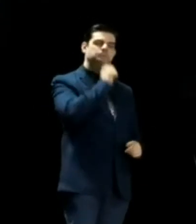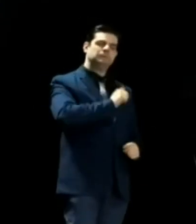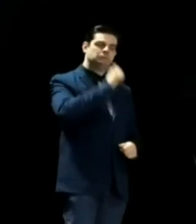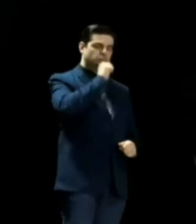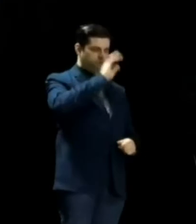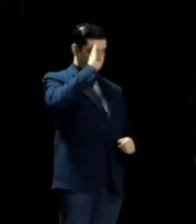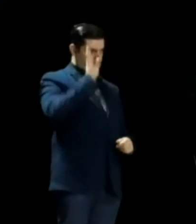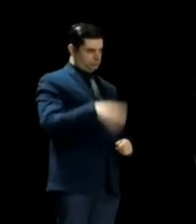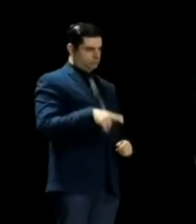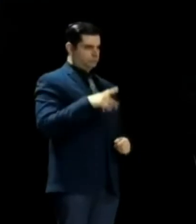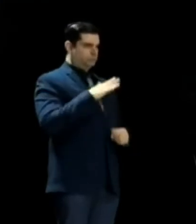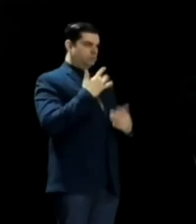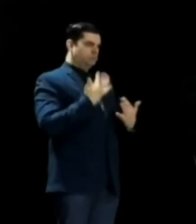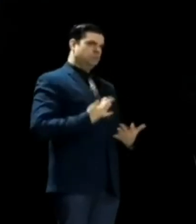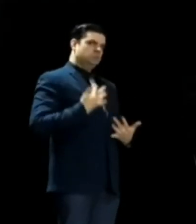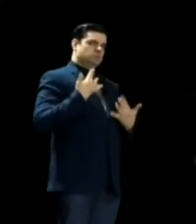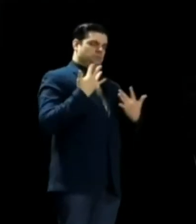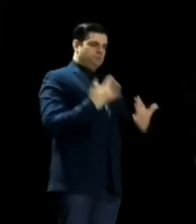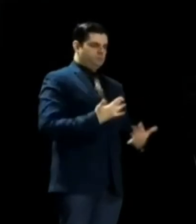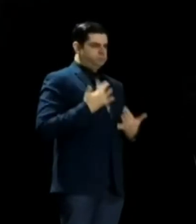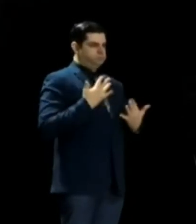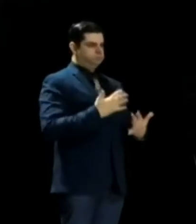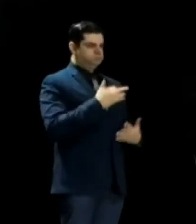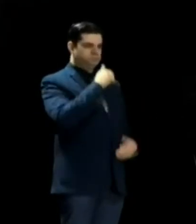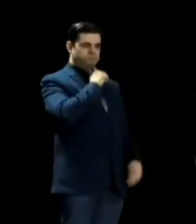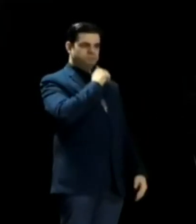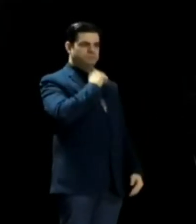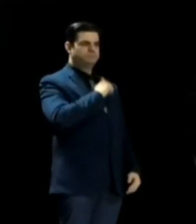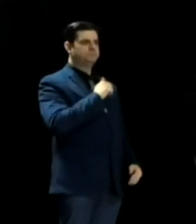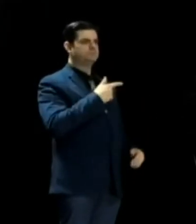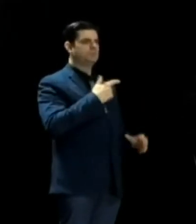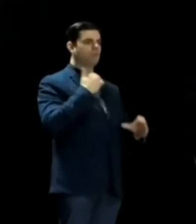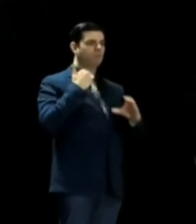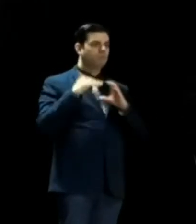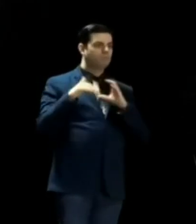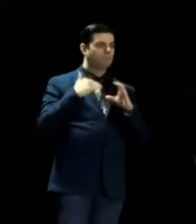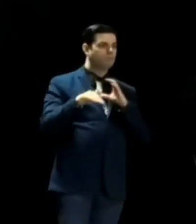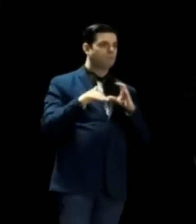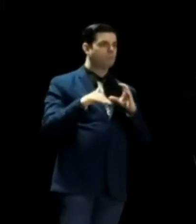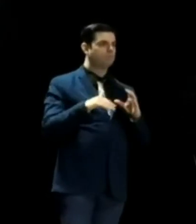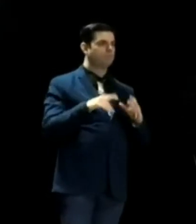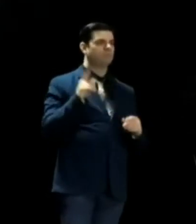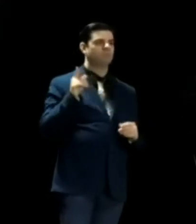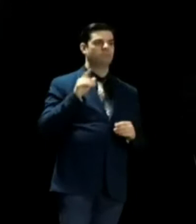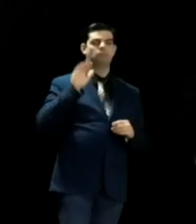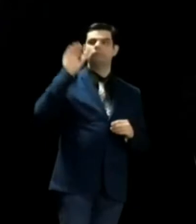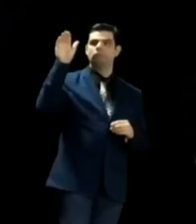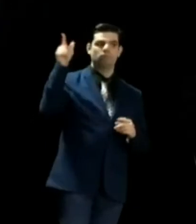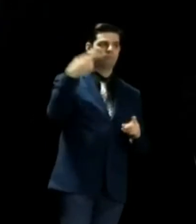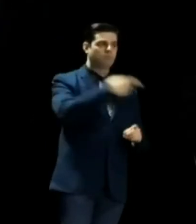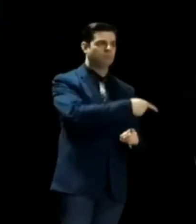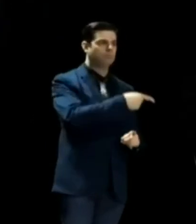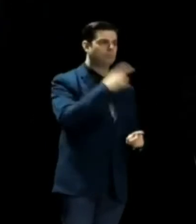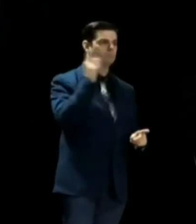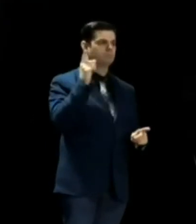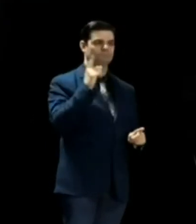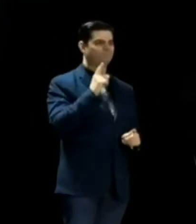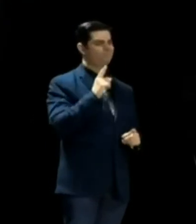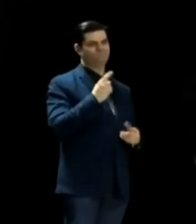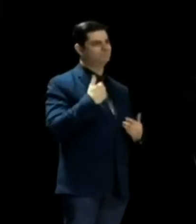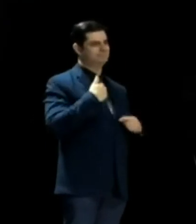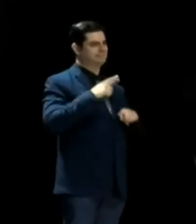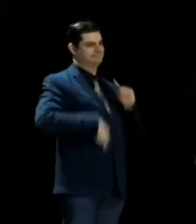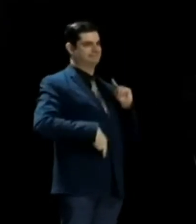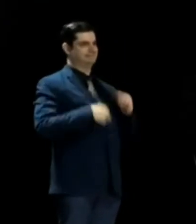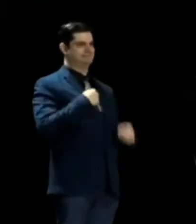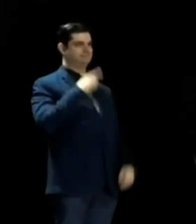those to Dr. Gupta and her team, and they're responding in real time. Right now, we have, again, almost 1,100